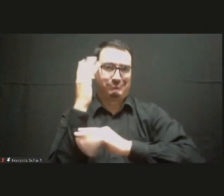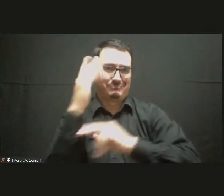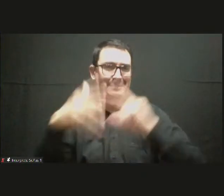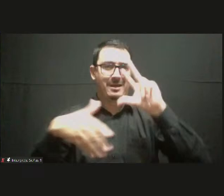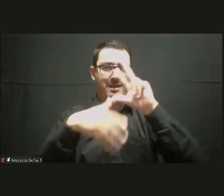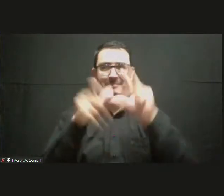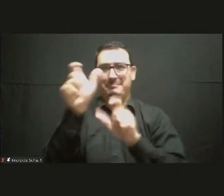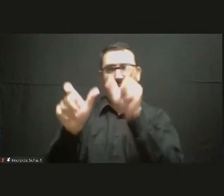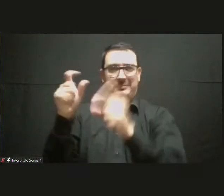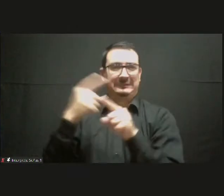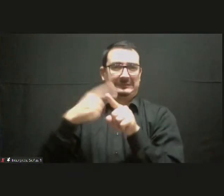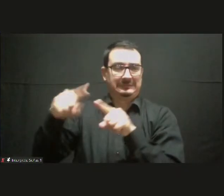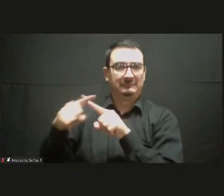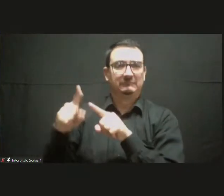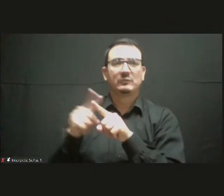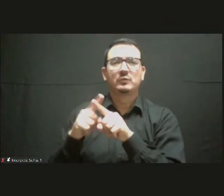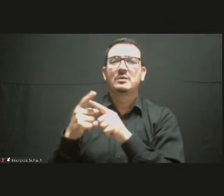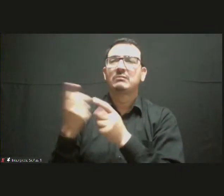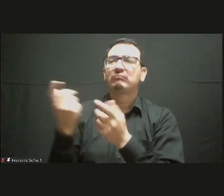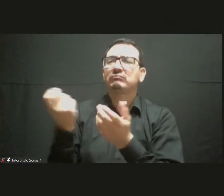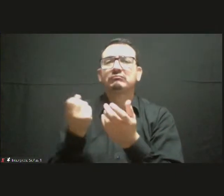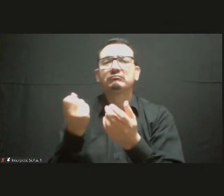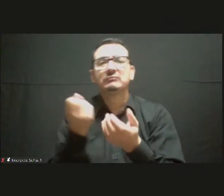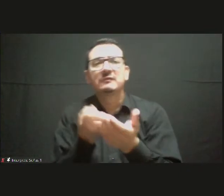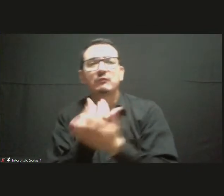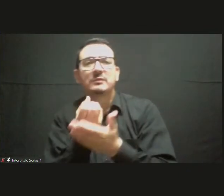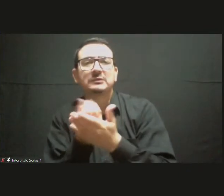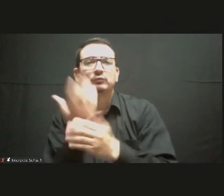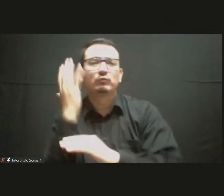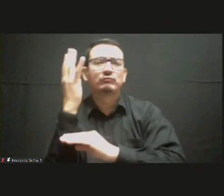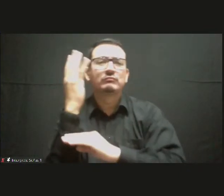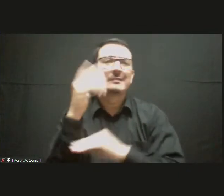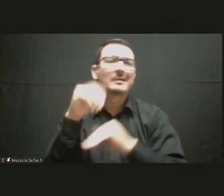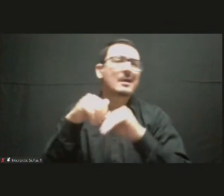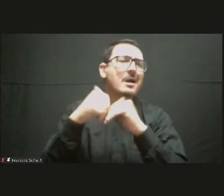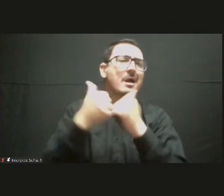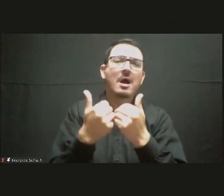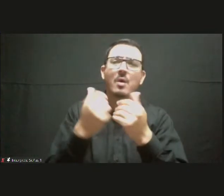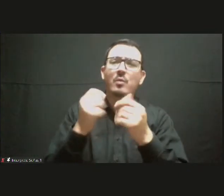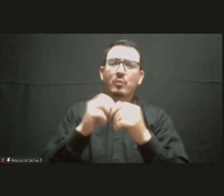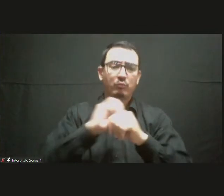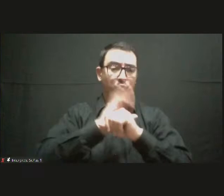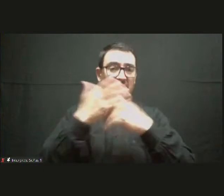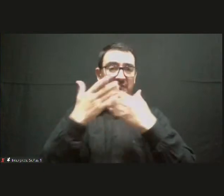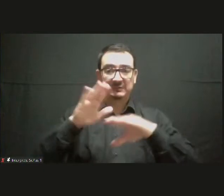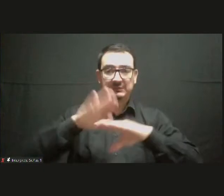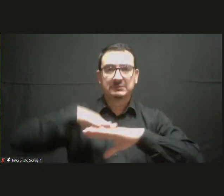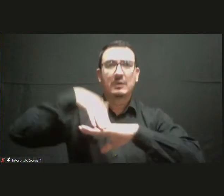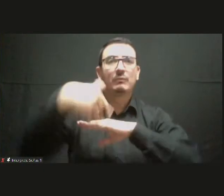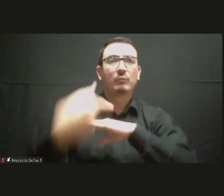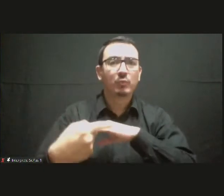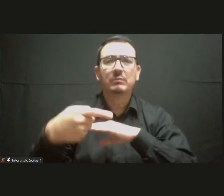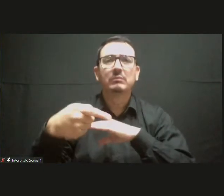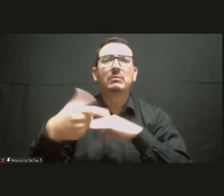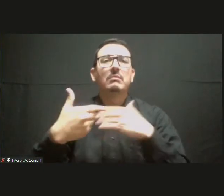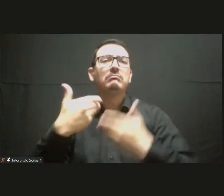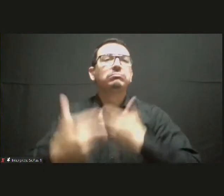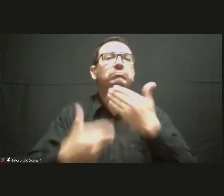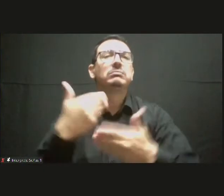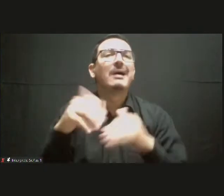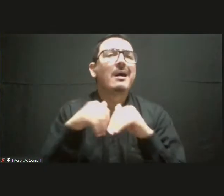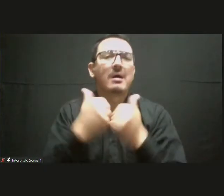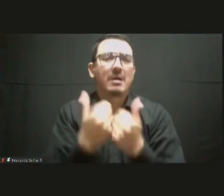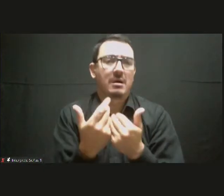tourism activity. And we will also hear different testimonies and recommendations of important international